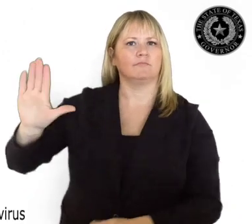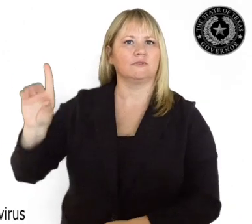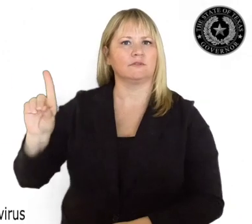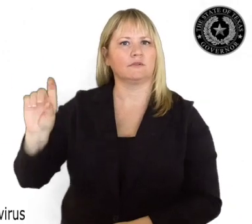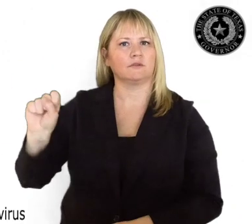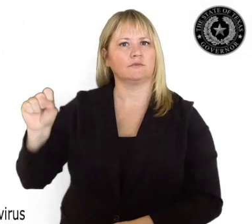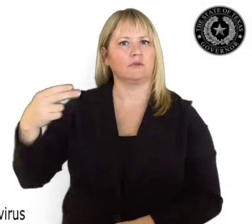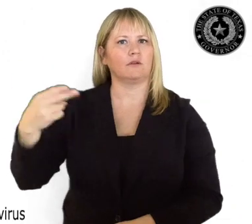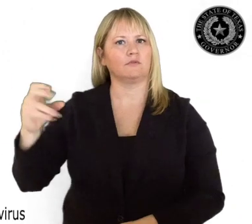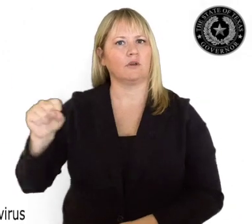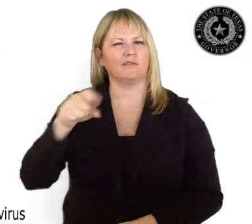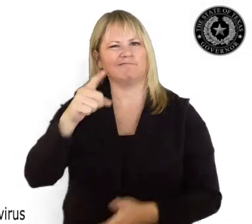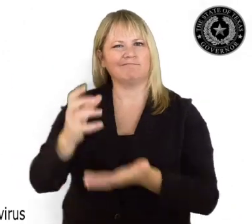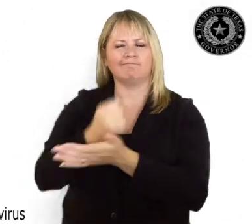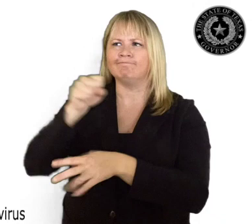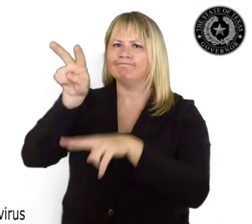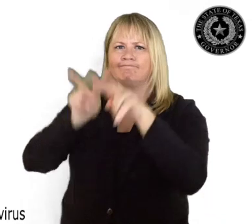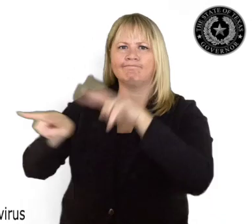DSHS, found at